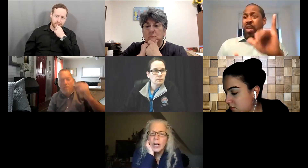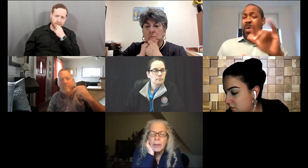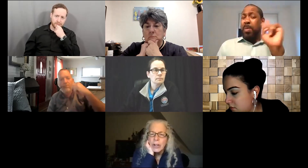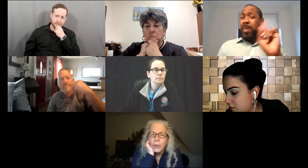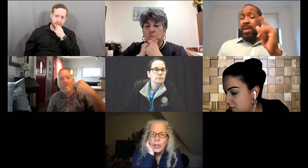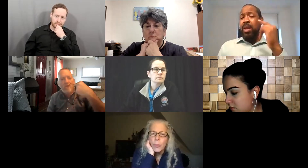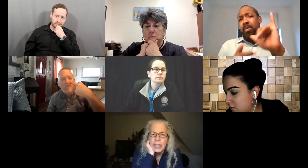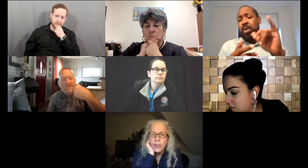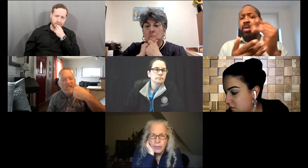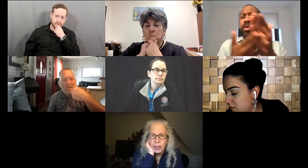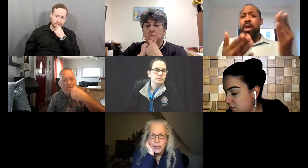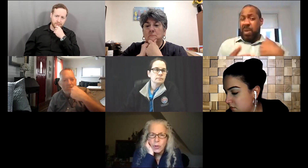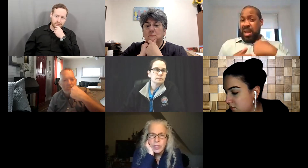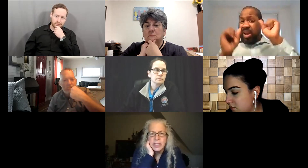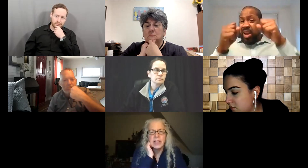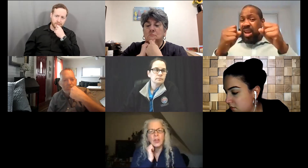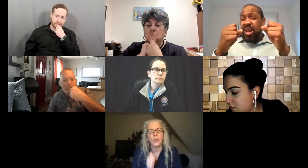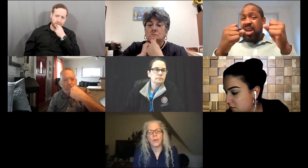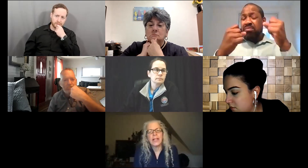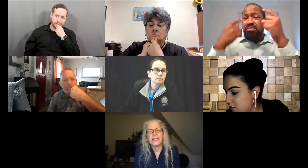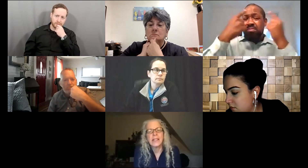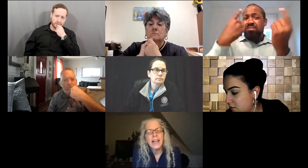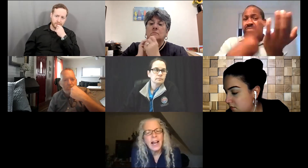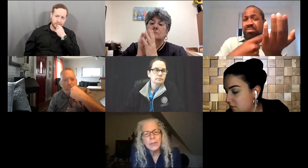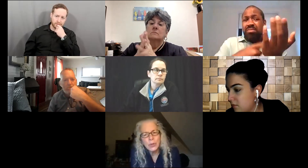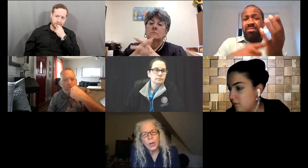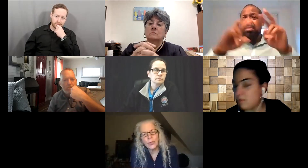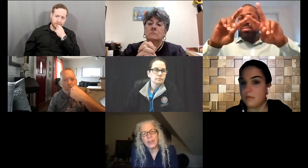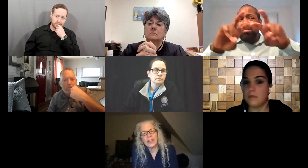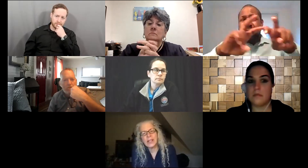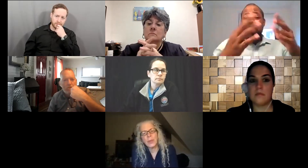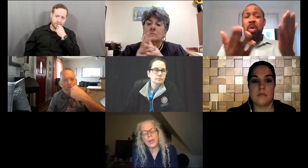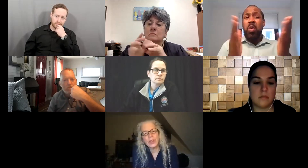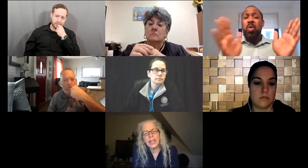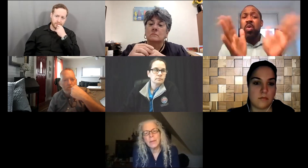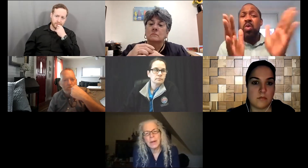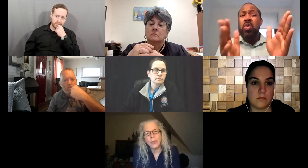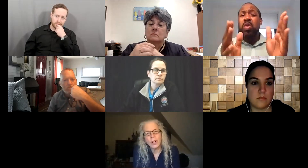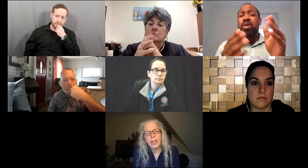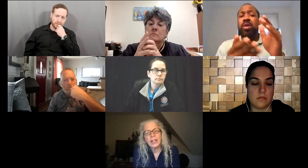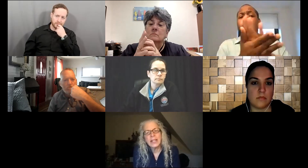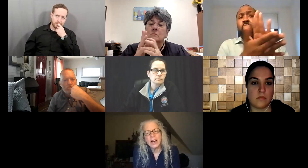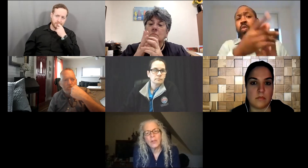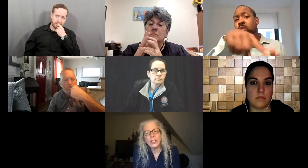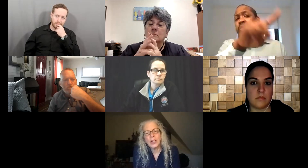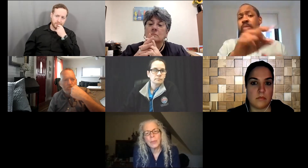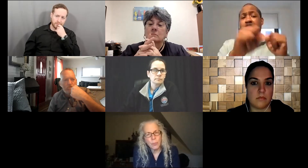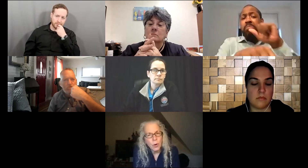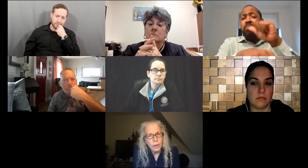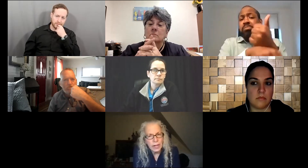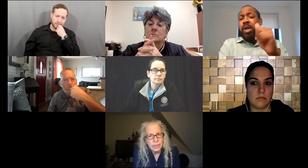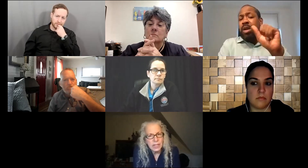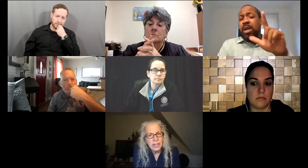school or elementary. Nobody is offering those courses in the lower grades. I'm just wondering if it's something we could think about to encourage some